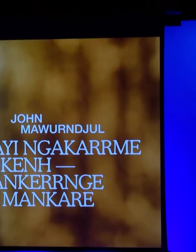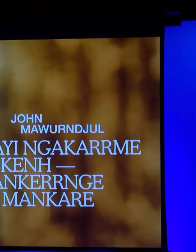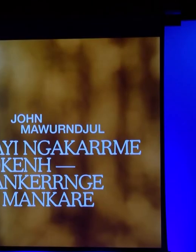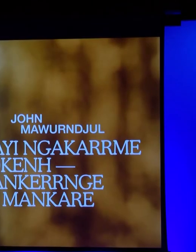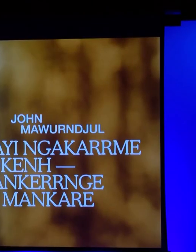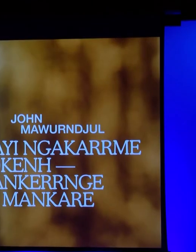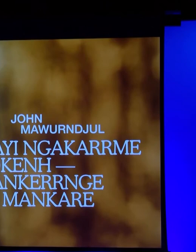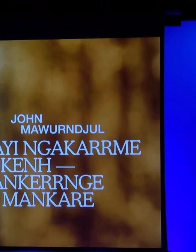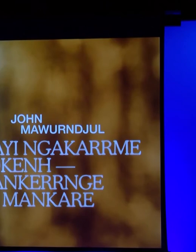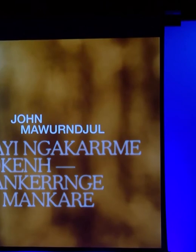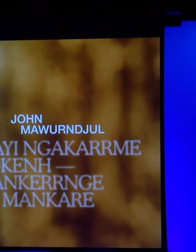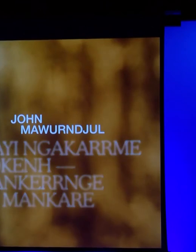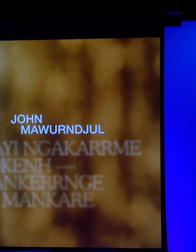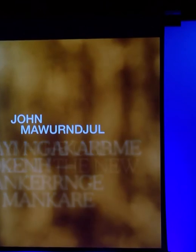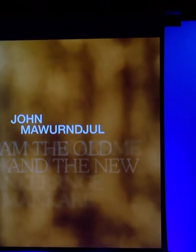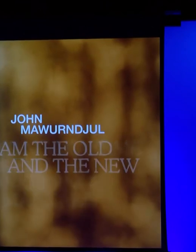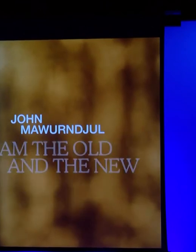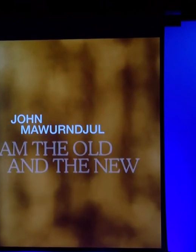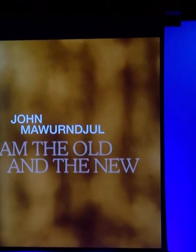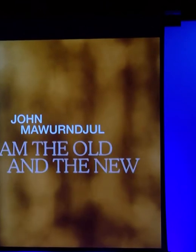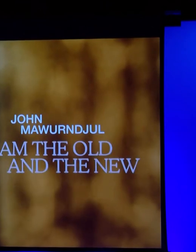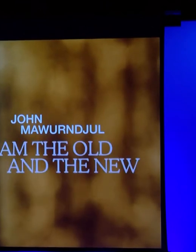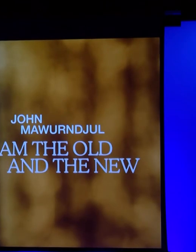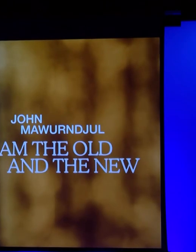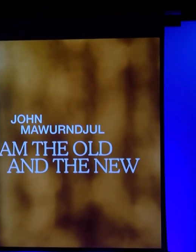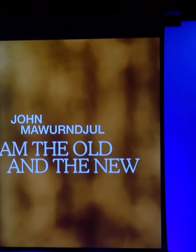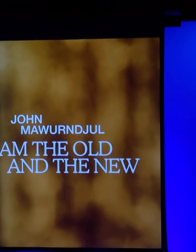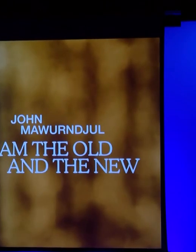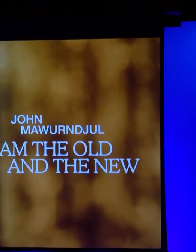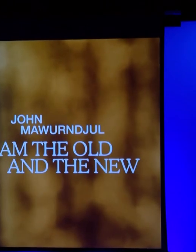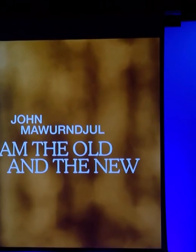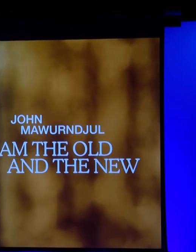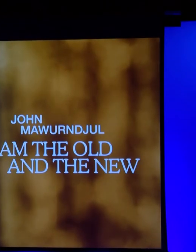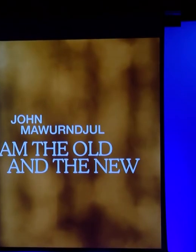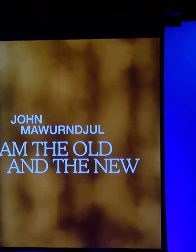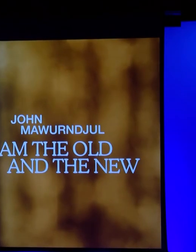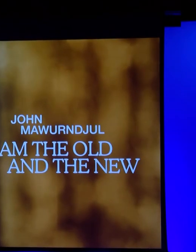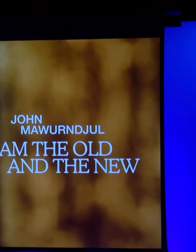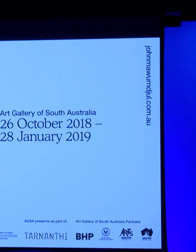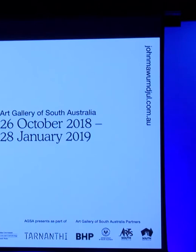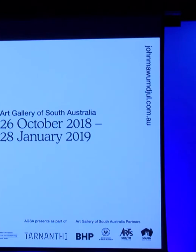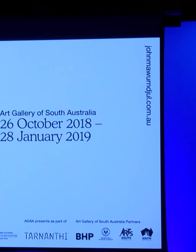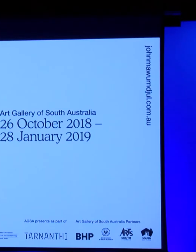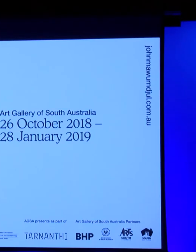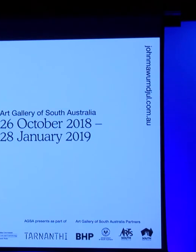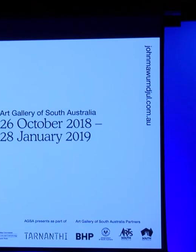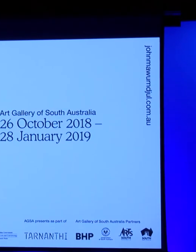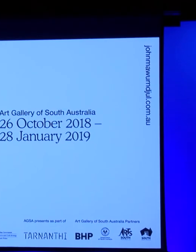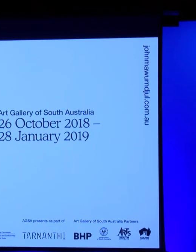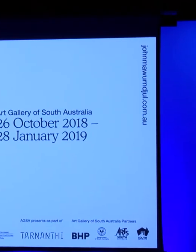Ai akar me boken, anger nge la mankar.